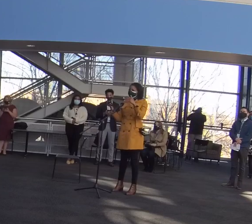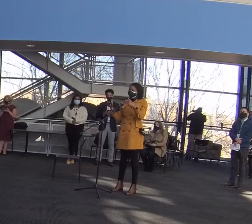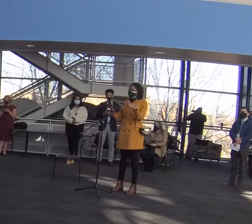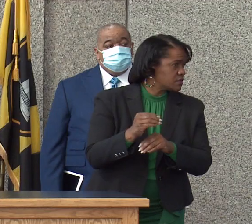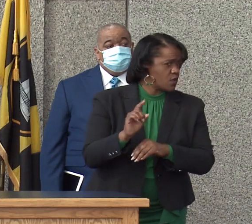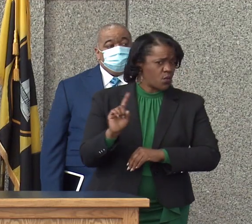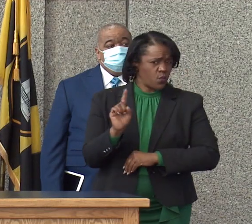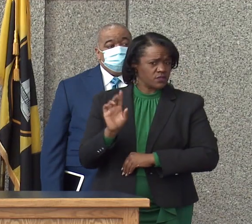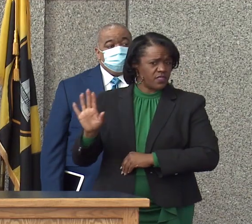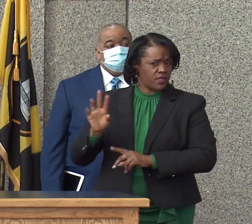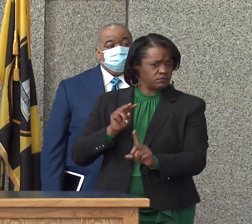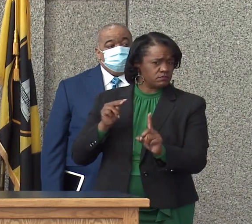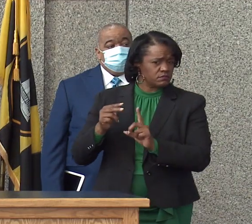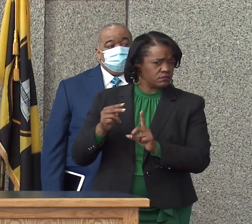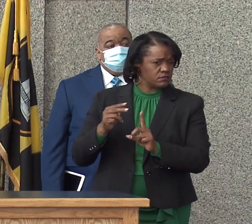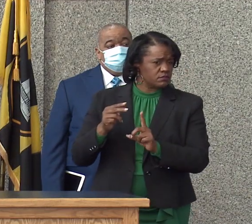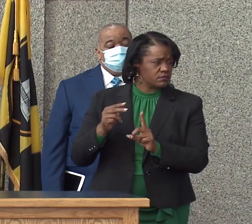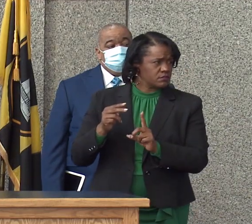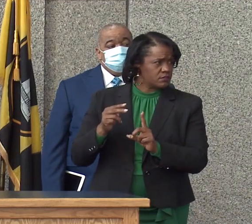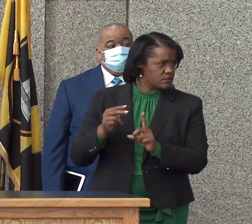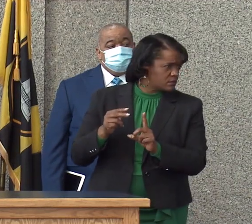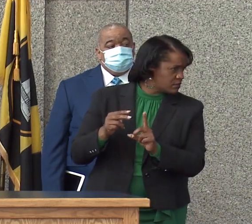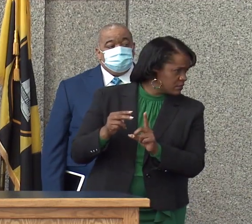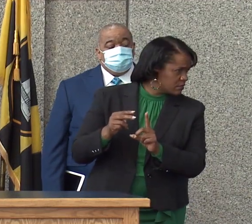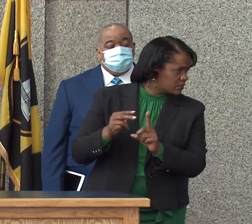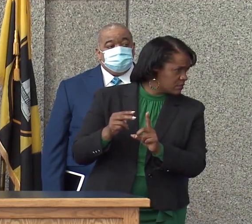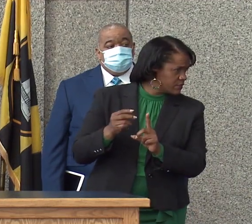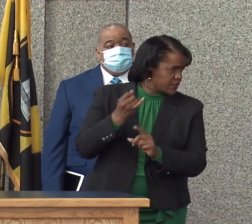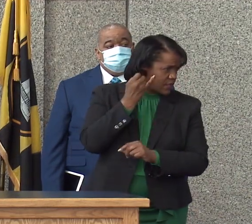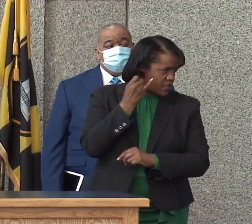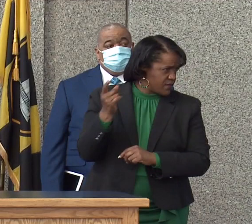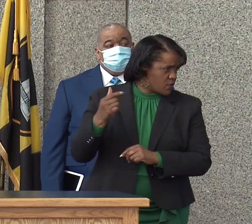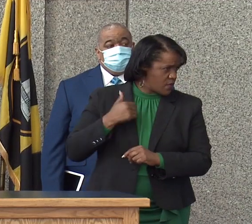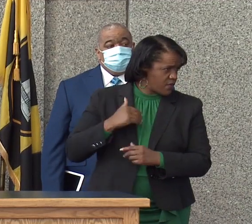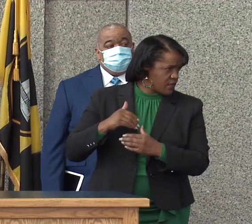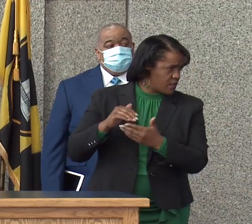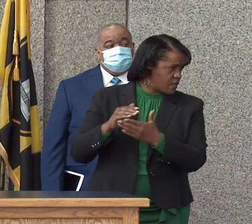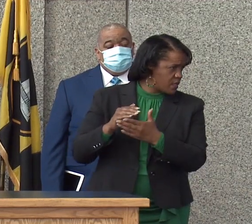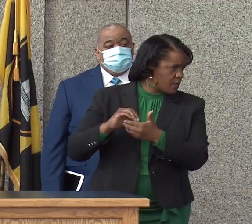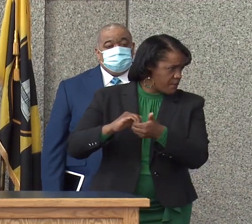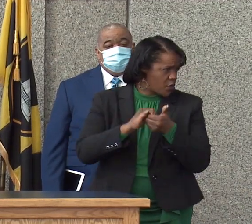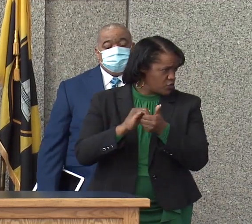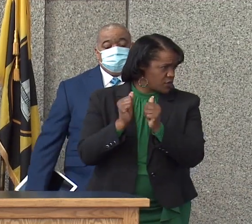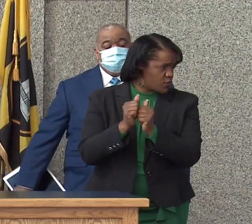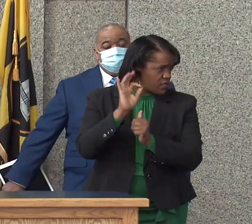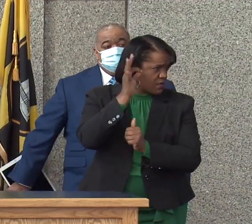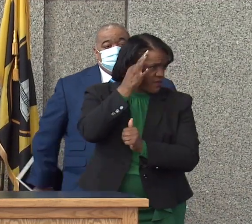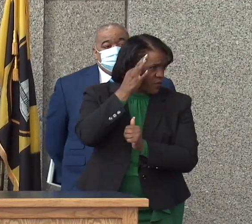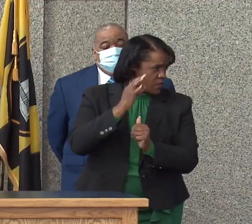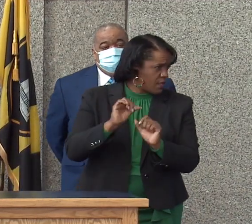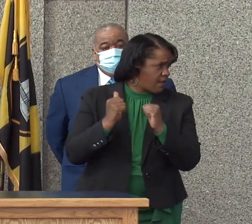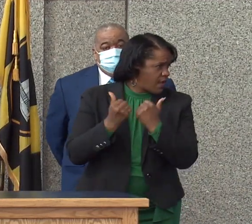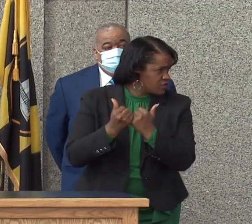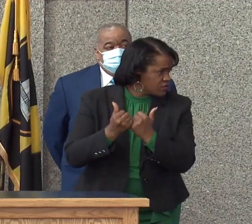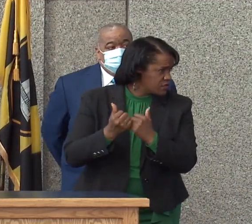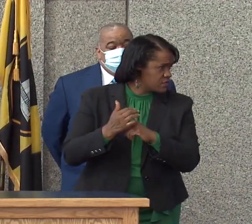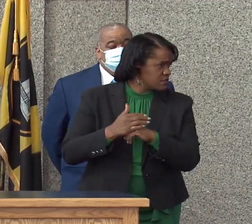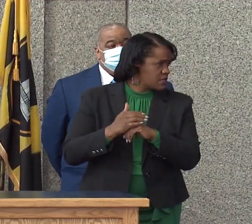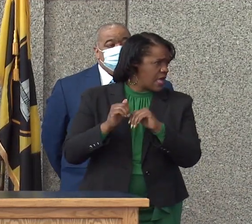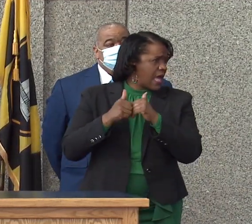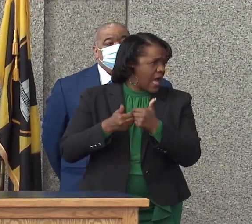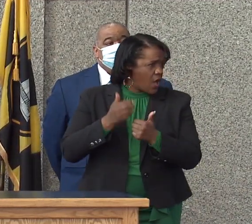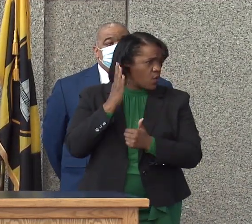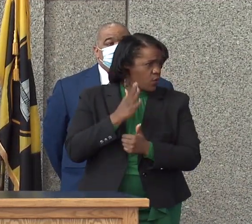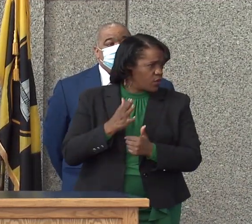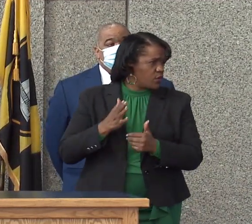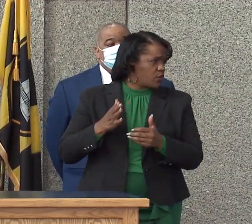they stand with this process, because if you guys are having a partnership with federal agencies, how are you going to